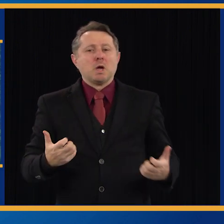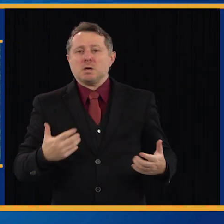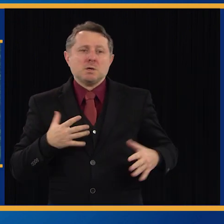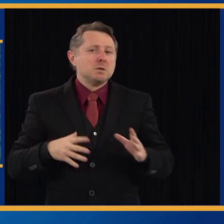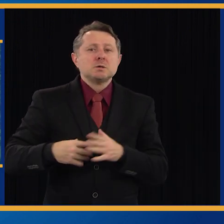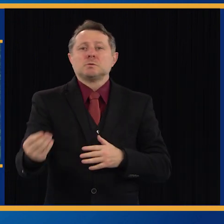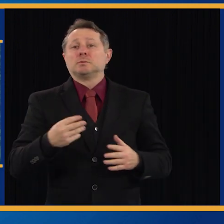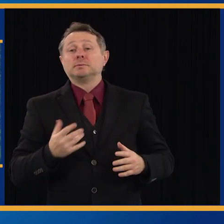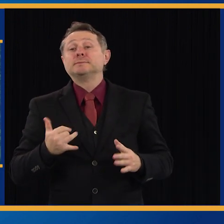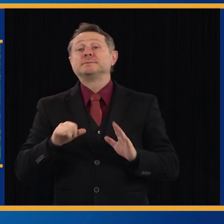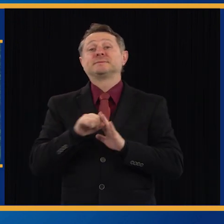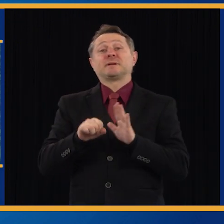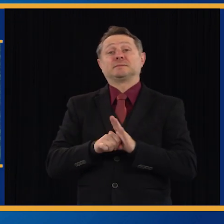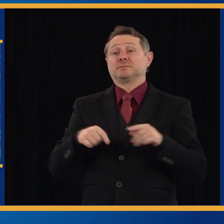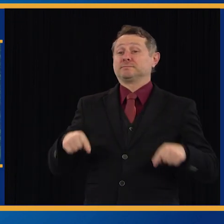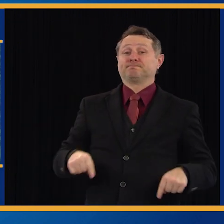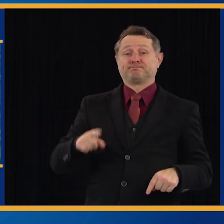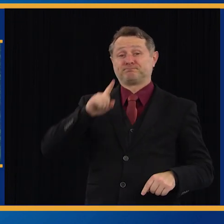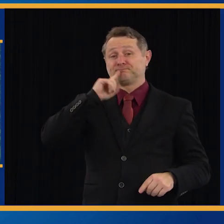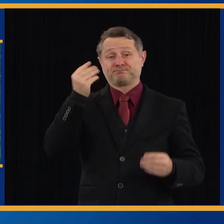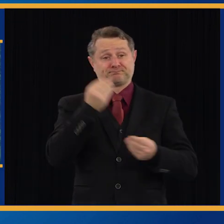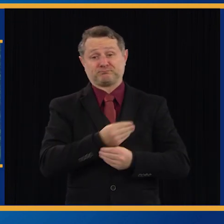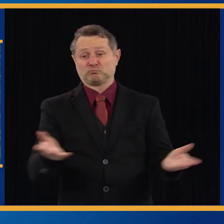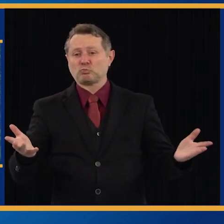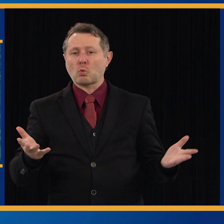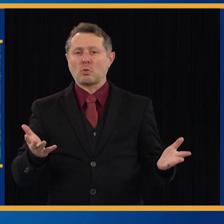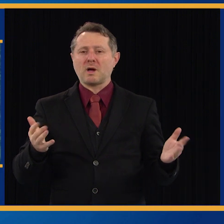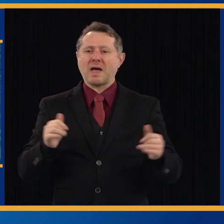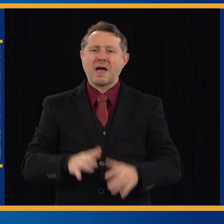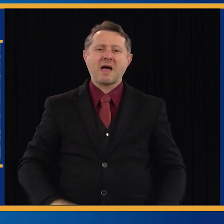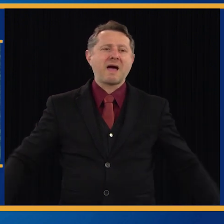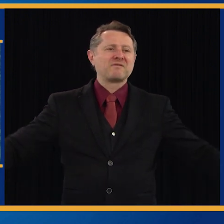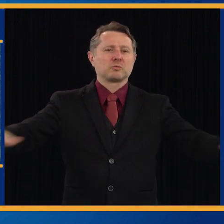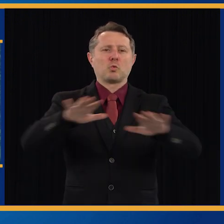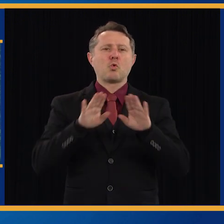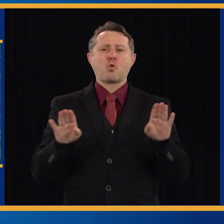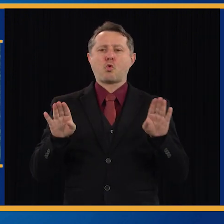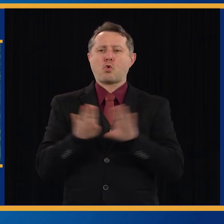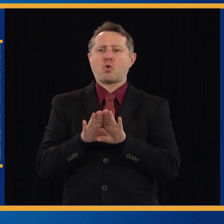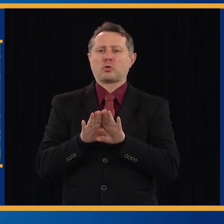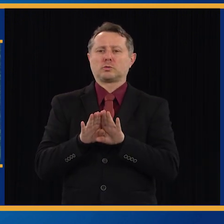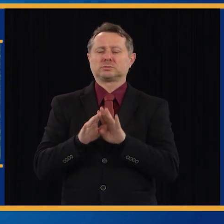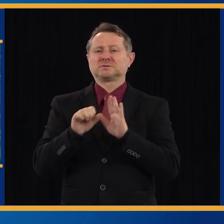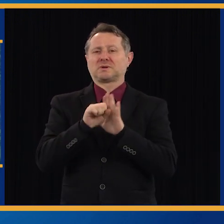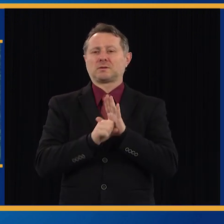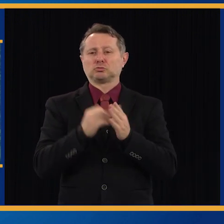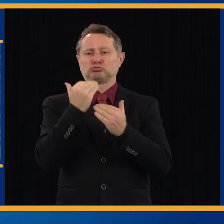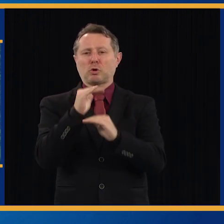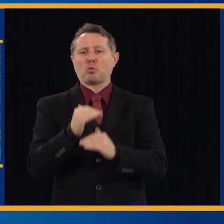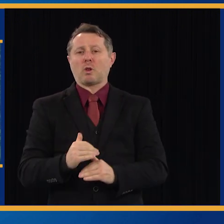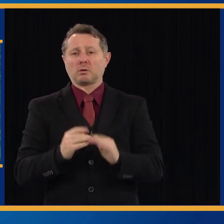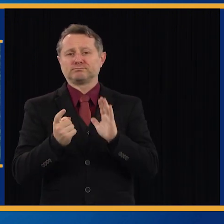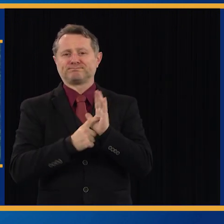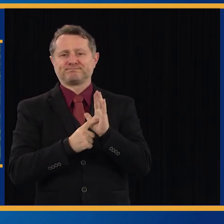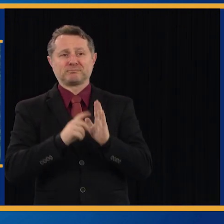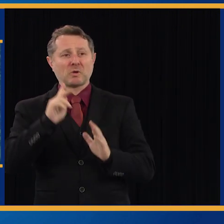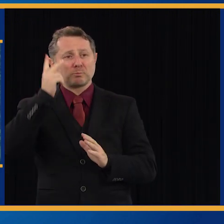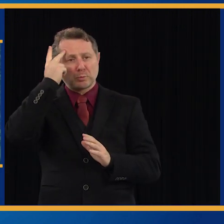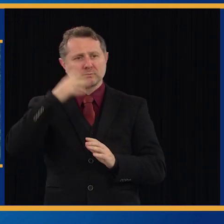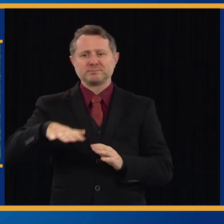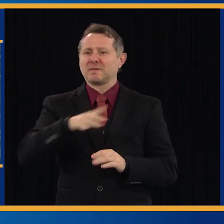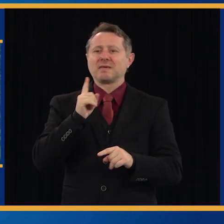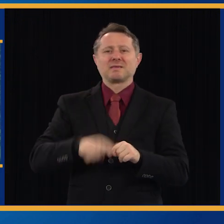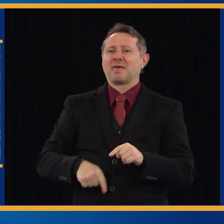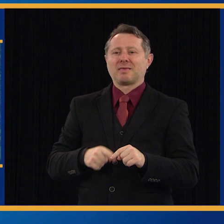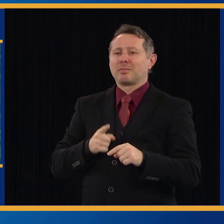is now everything is closed, and the state rule is they can't take any action that is contrary to that,